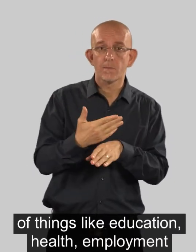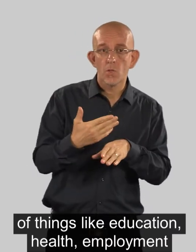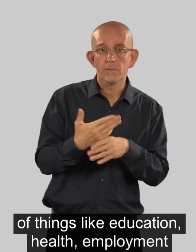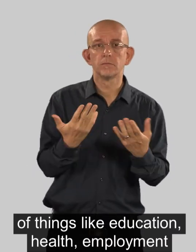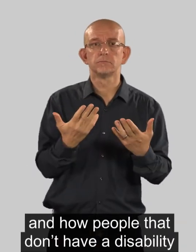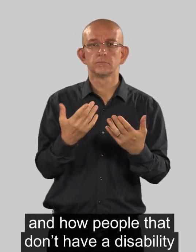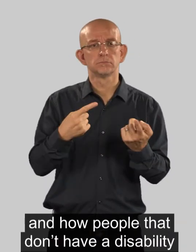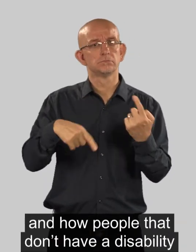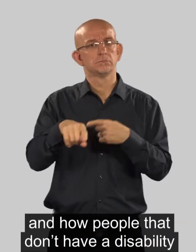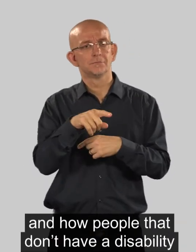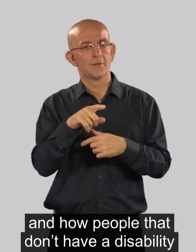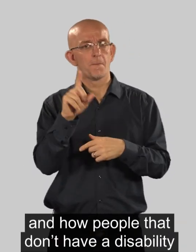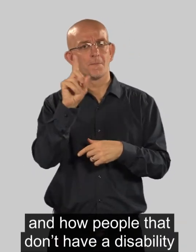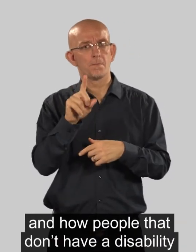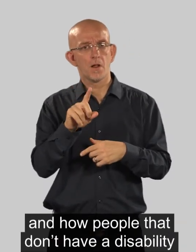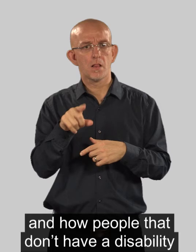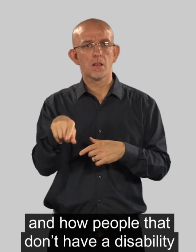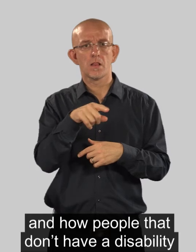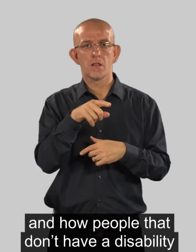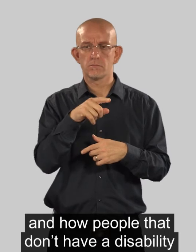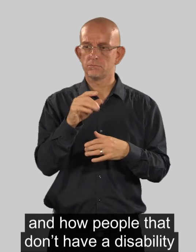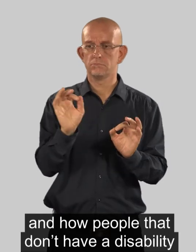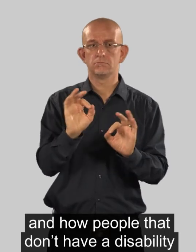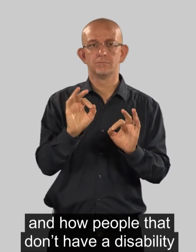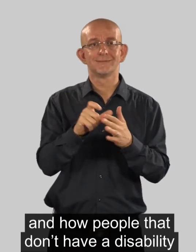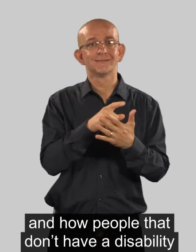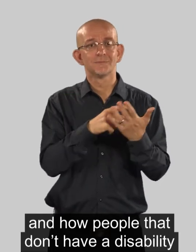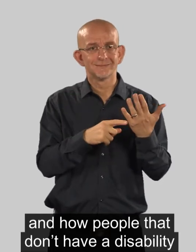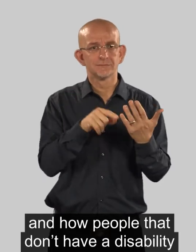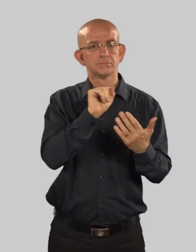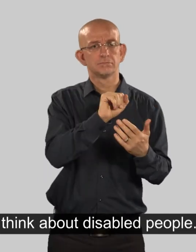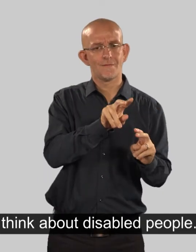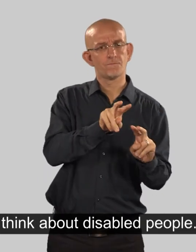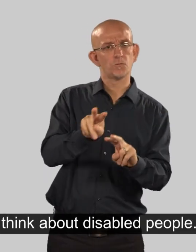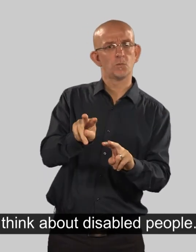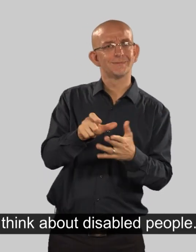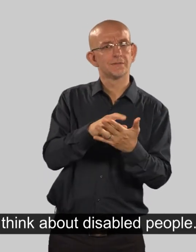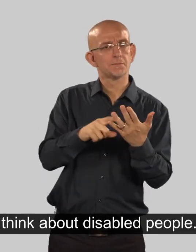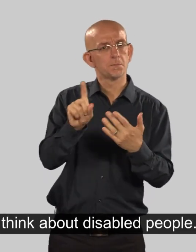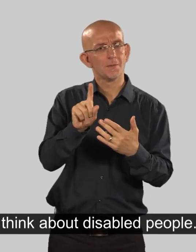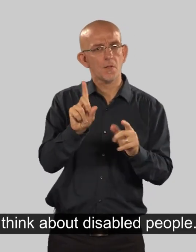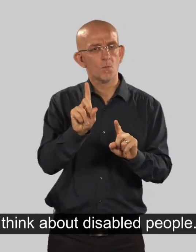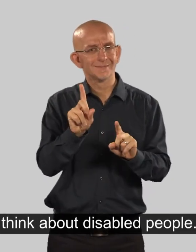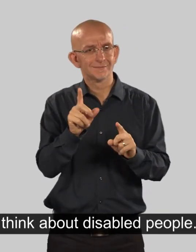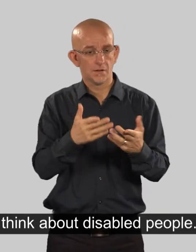health, employment, and how people that don't have a disability think about disabled people.